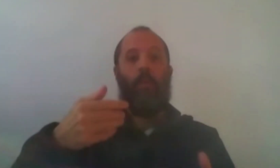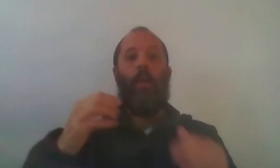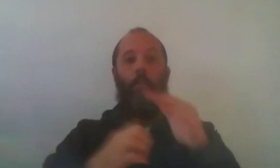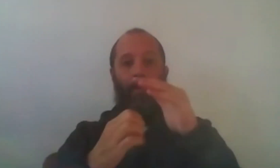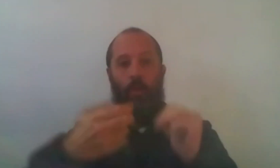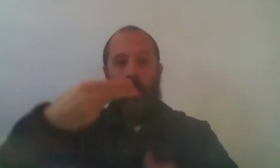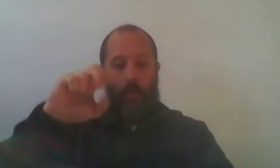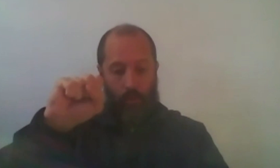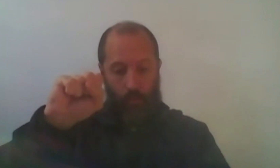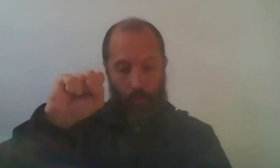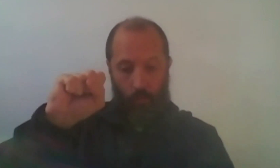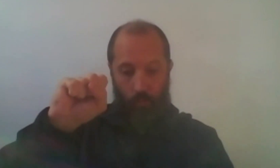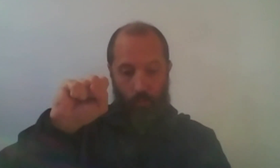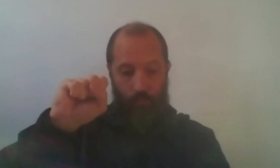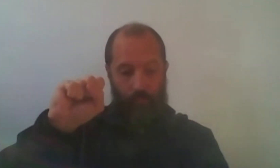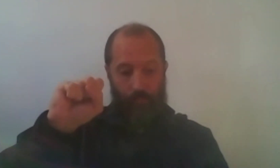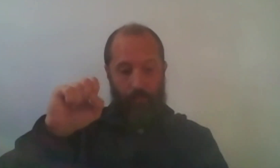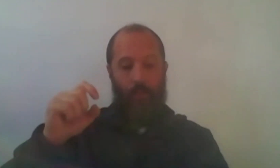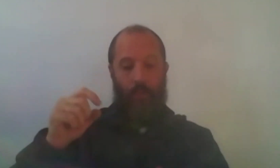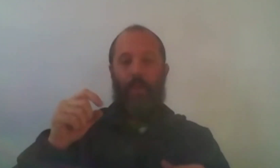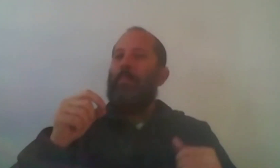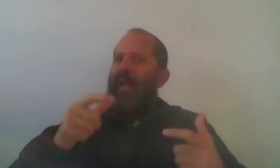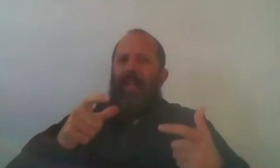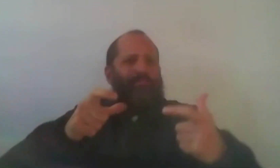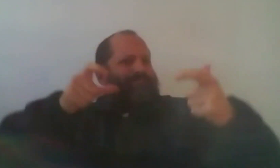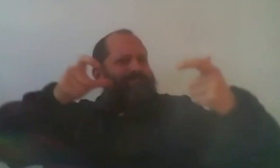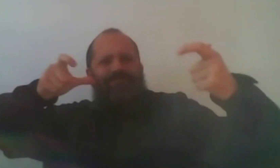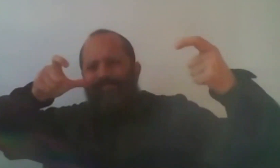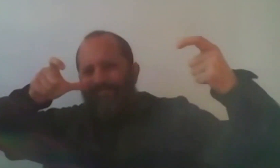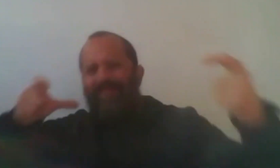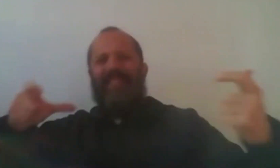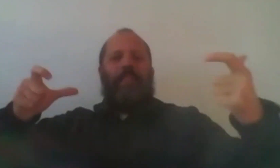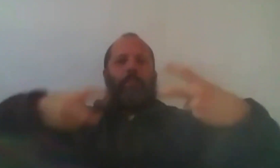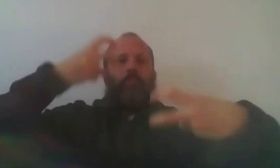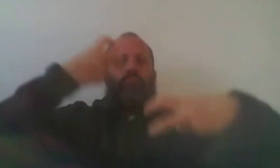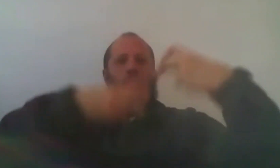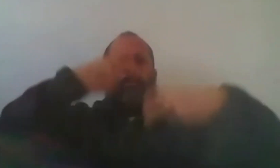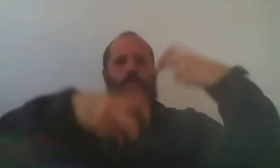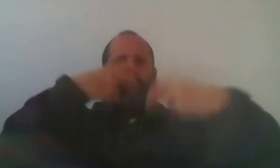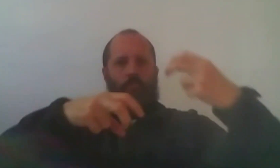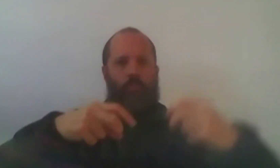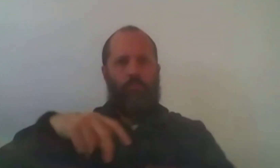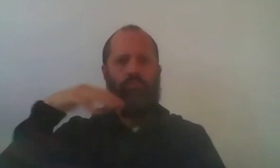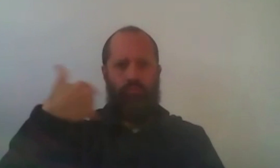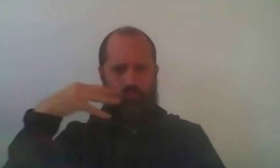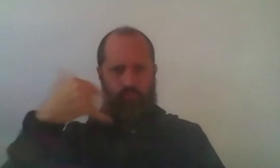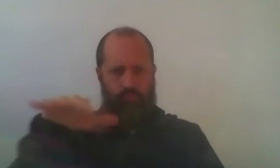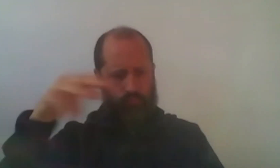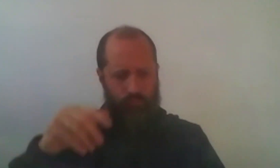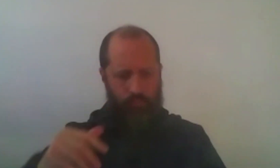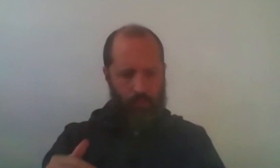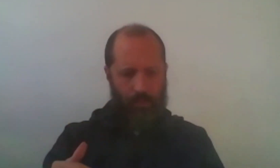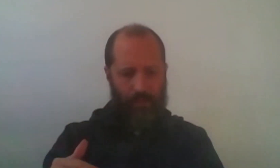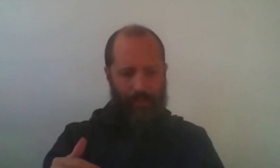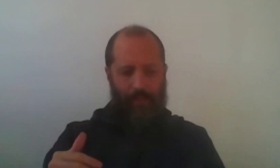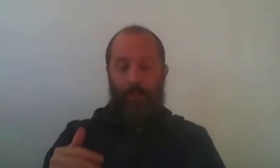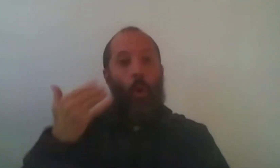problems. They didn't provide any interpreters or note-taking or TV, closed